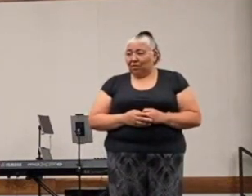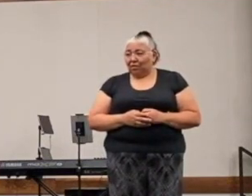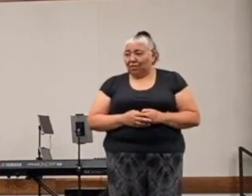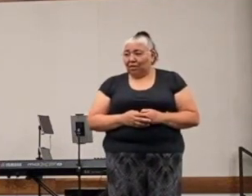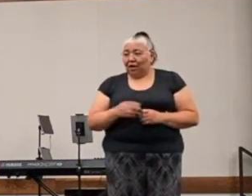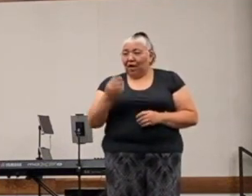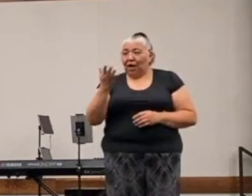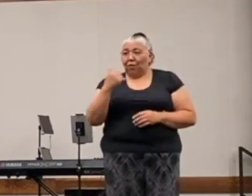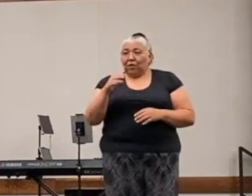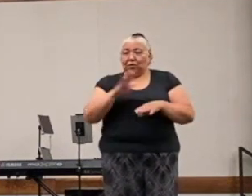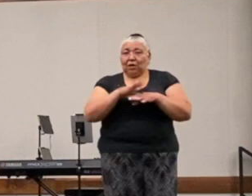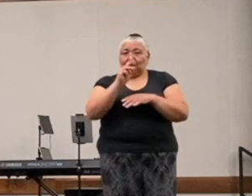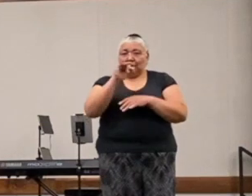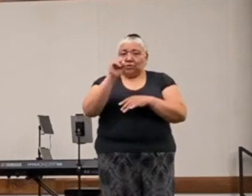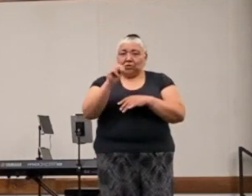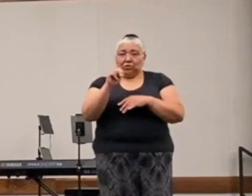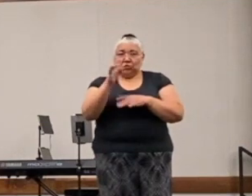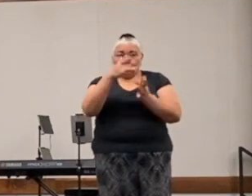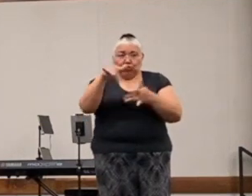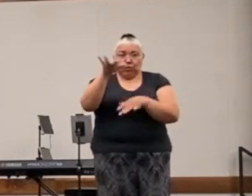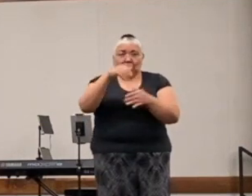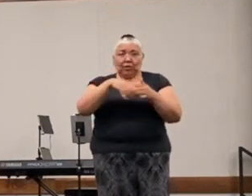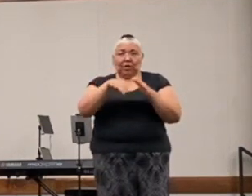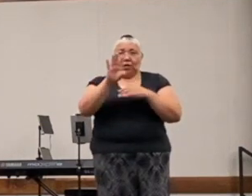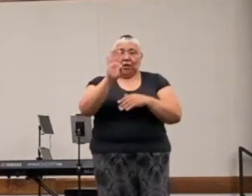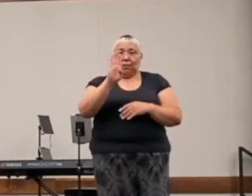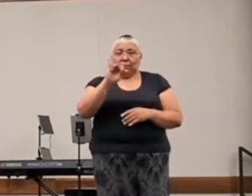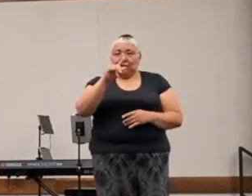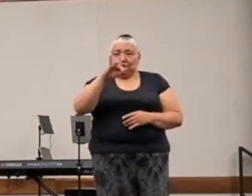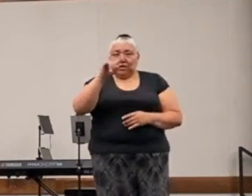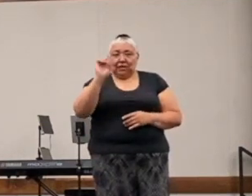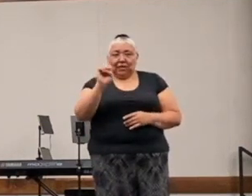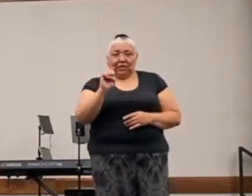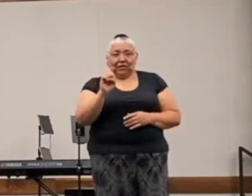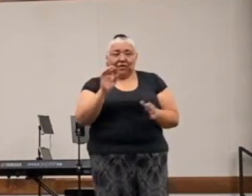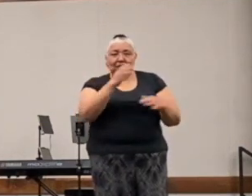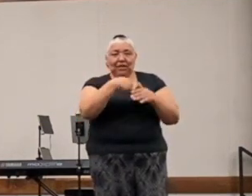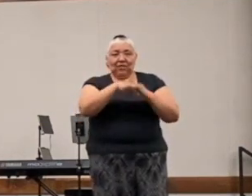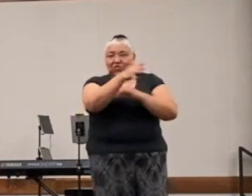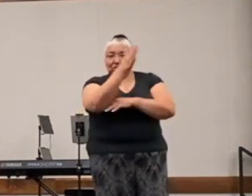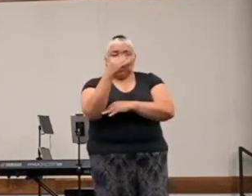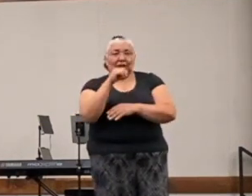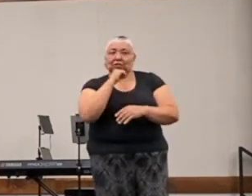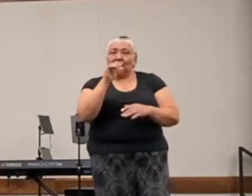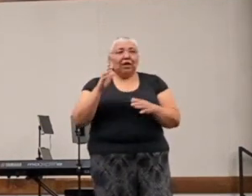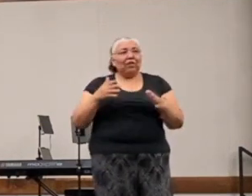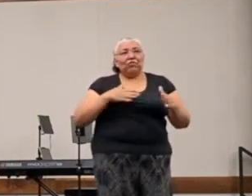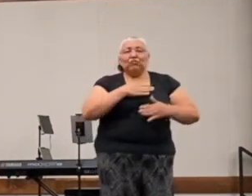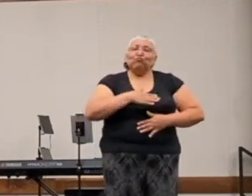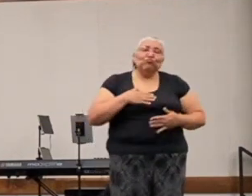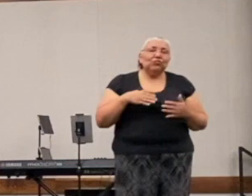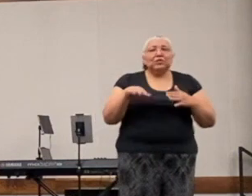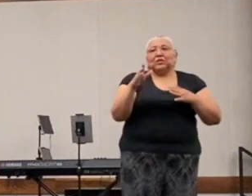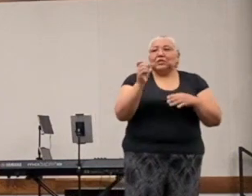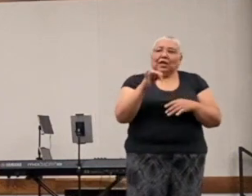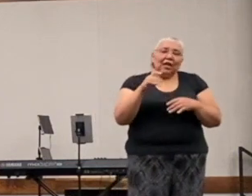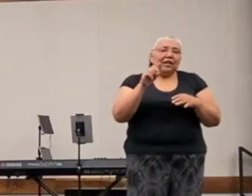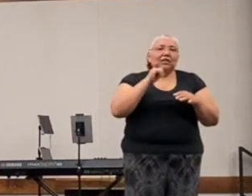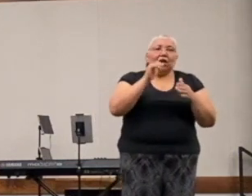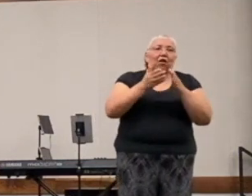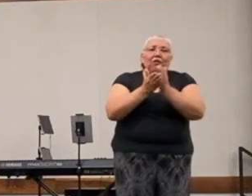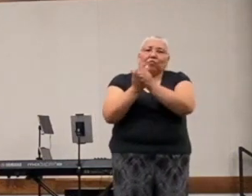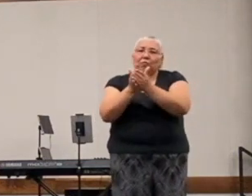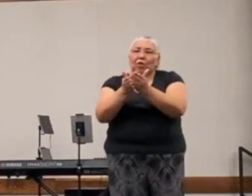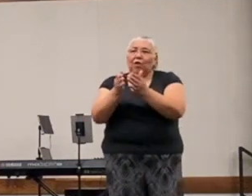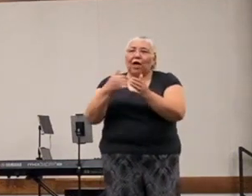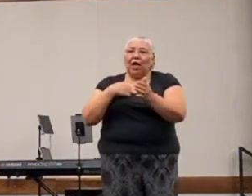I was on a mission trip in Belize, in the jungles of Belize. I wasn't in the touristy side. I didn't get off of a boat. I